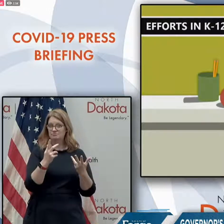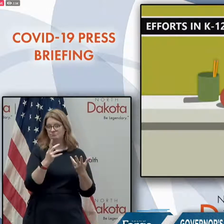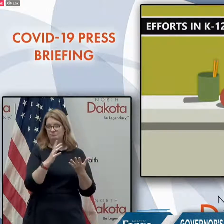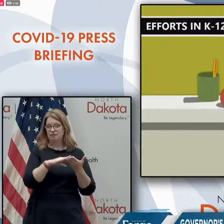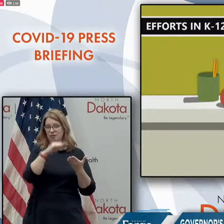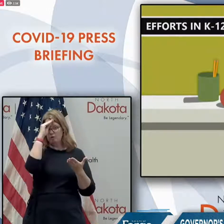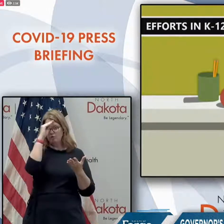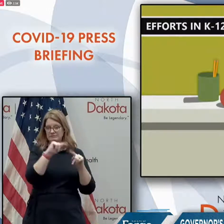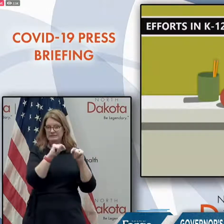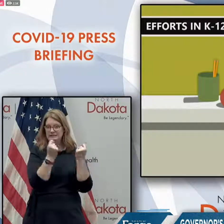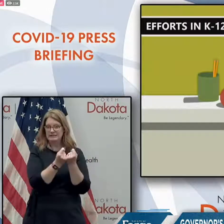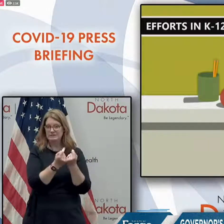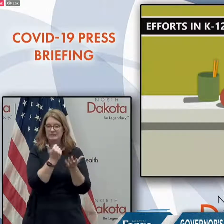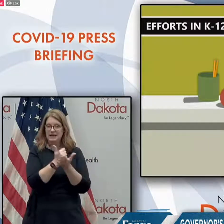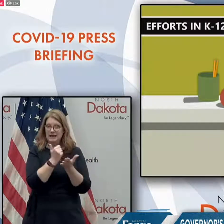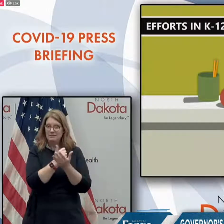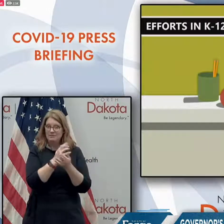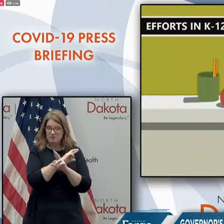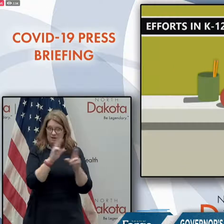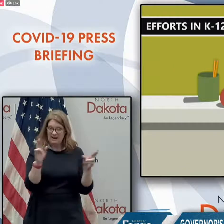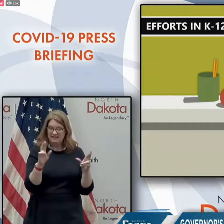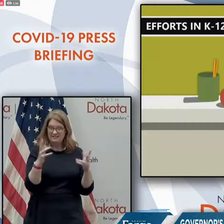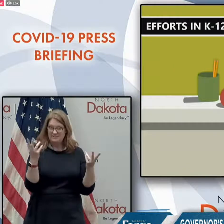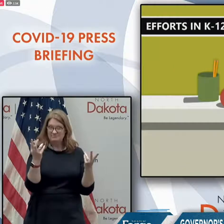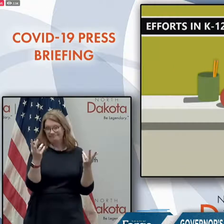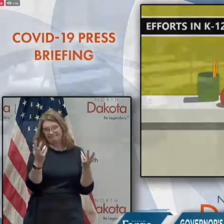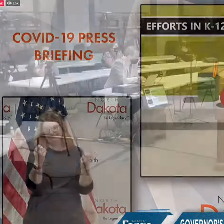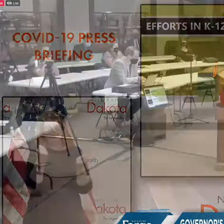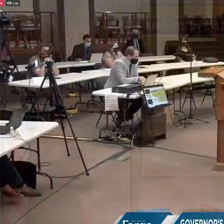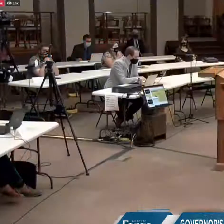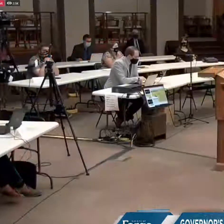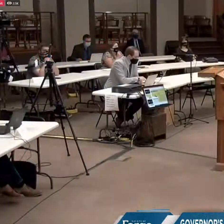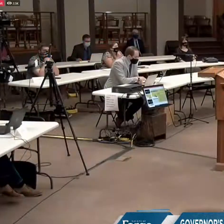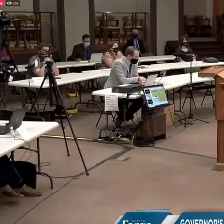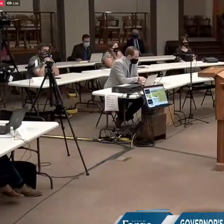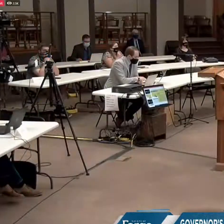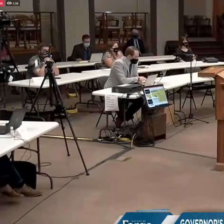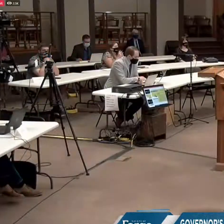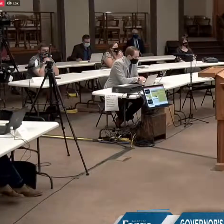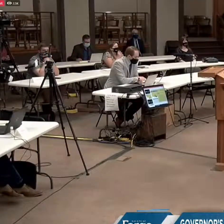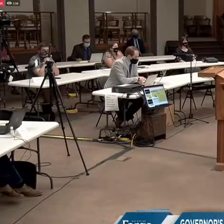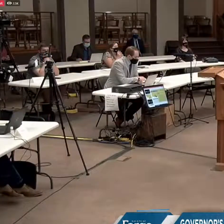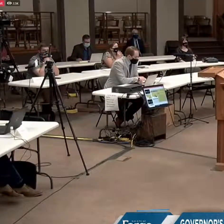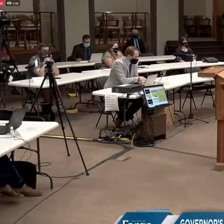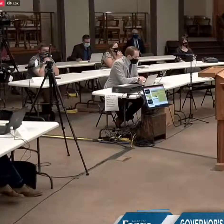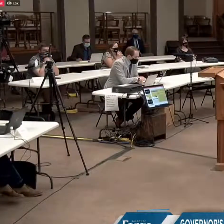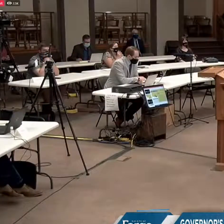ready for the inevitable this fall is Superintendent Basler. Welcome back, Superintendent Basler.